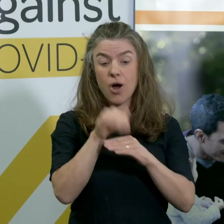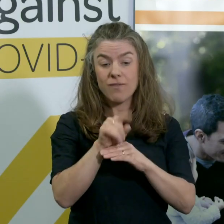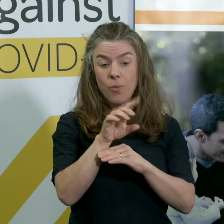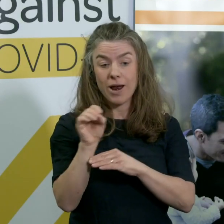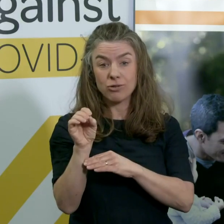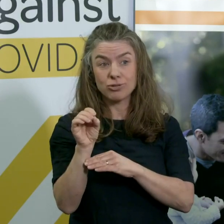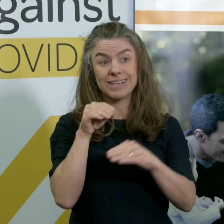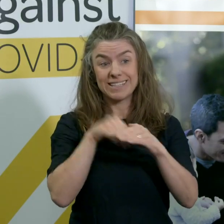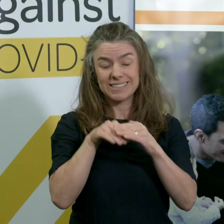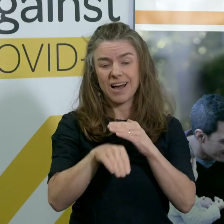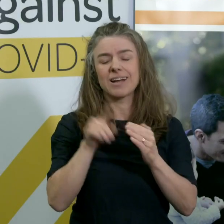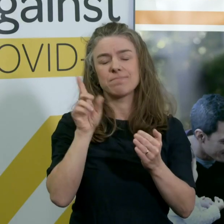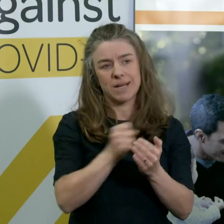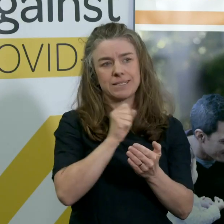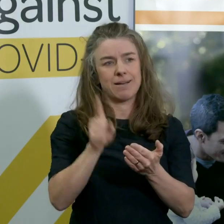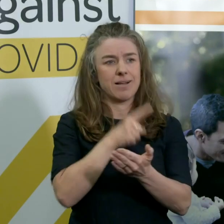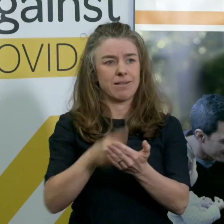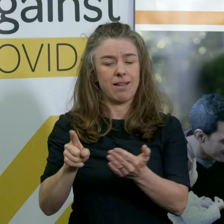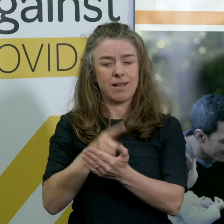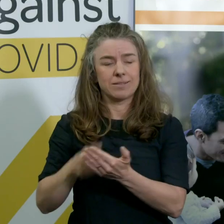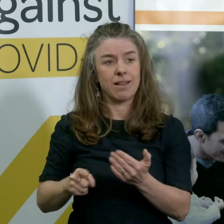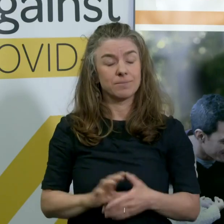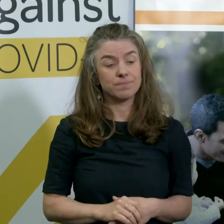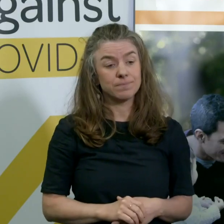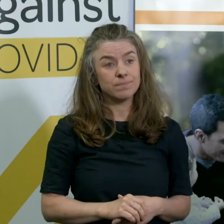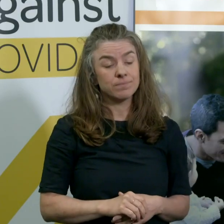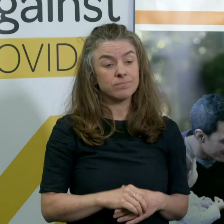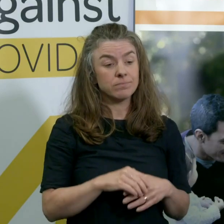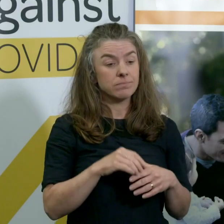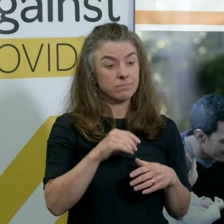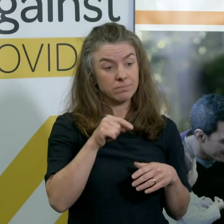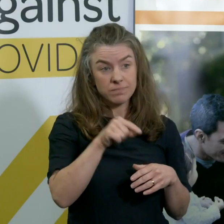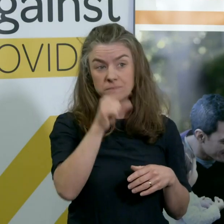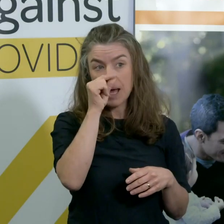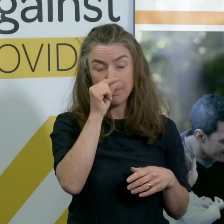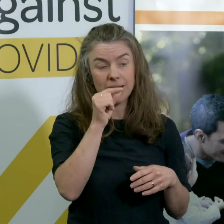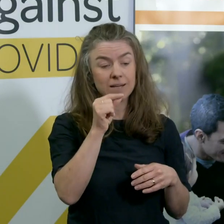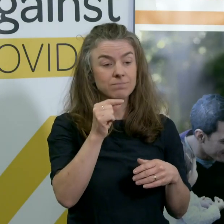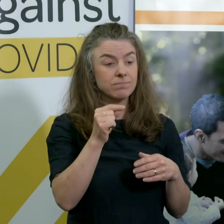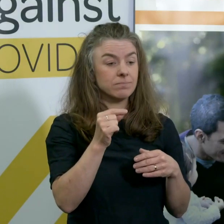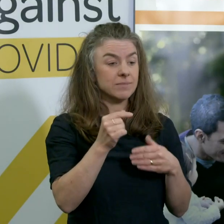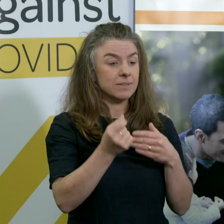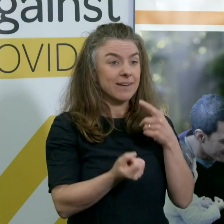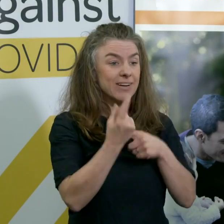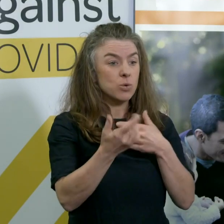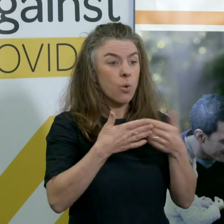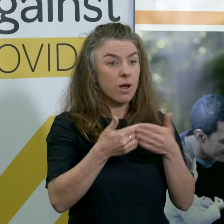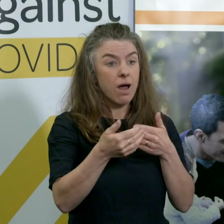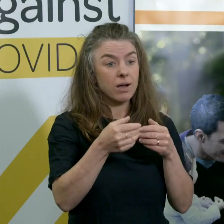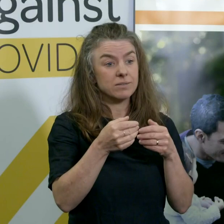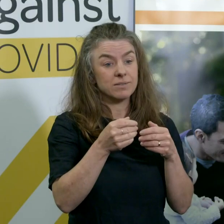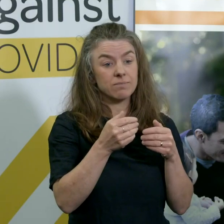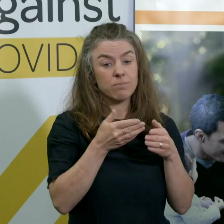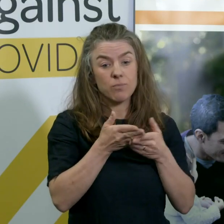indoors are cancelled. This applies to both public events such as concerts, private events such as